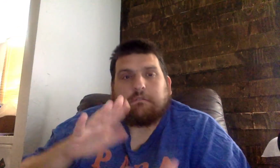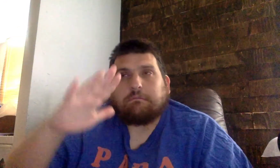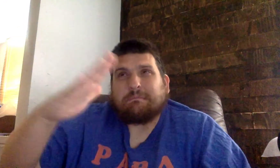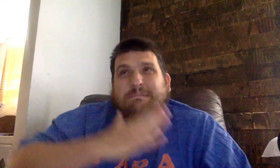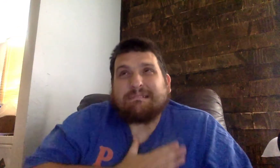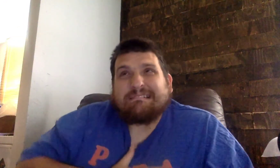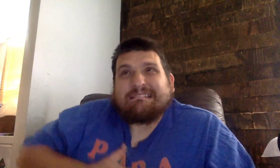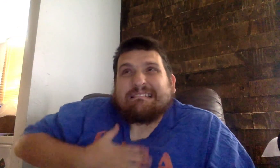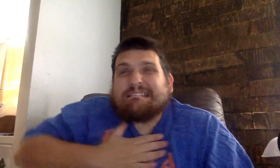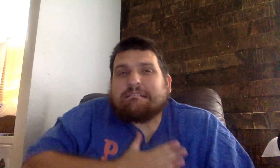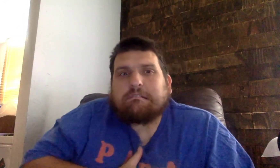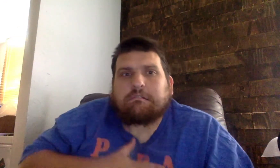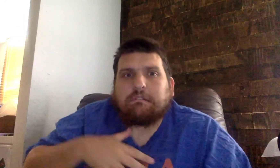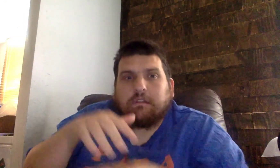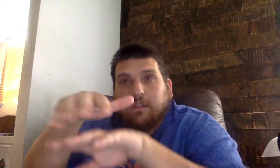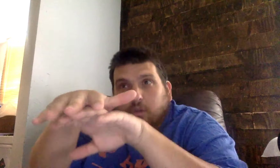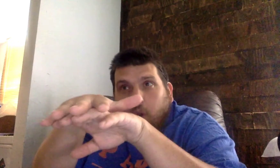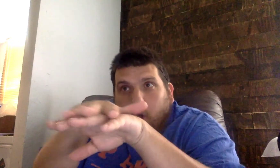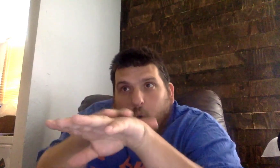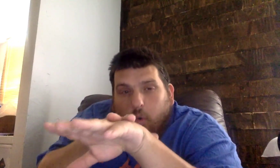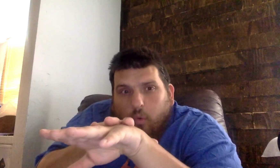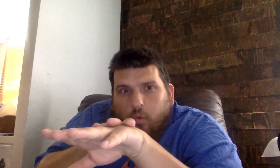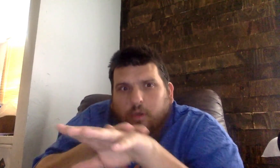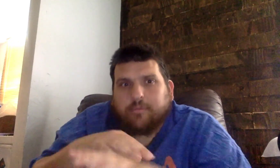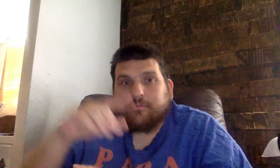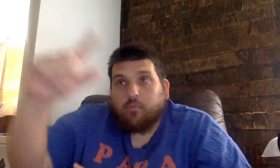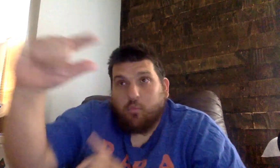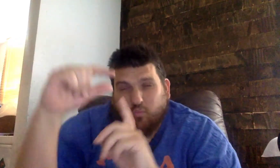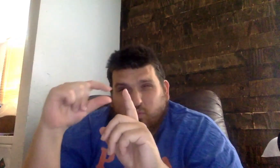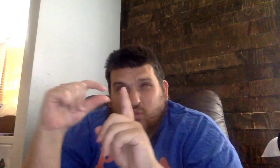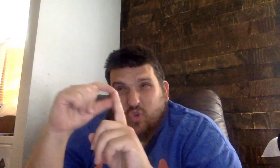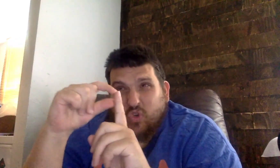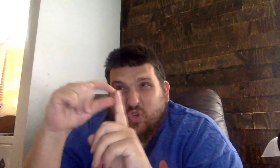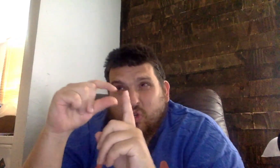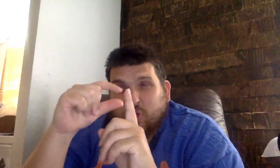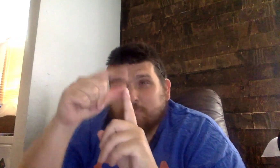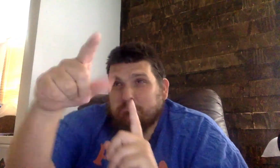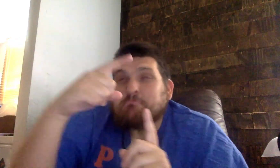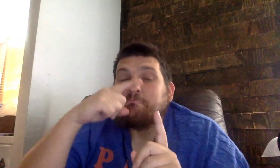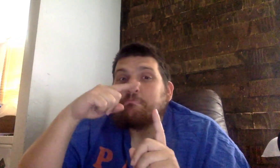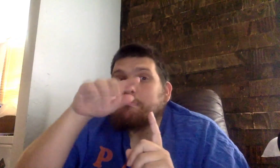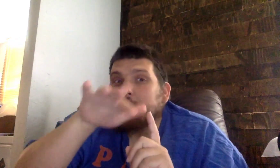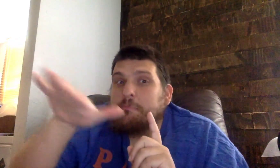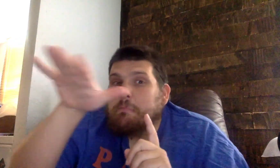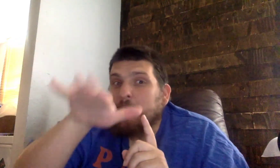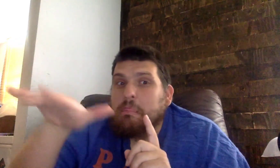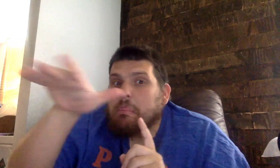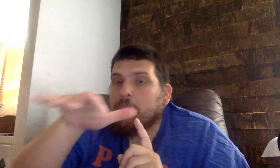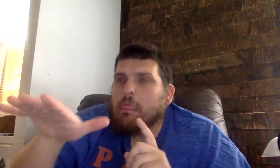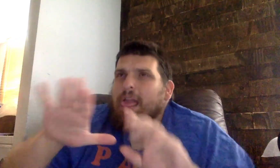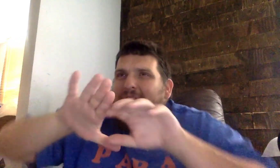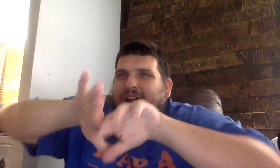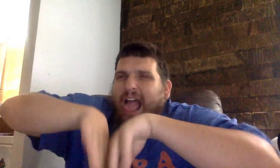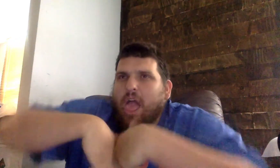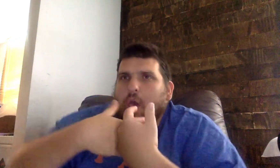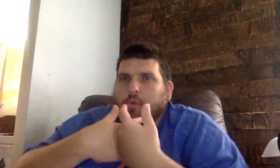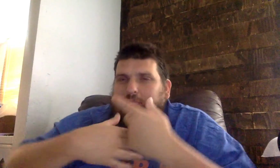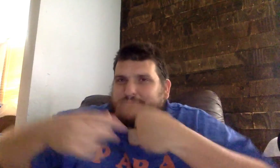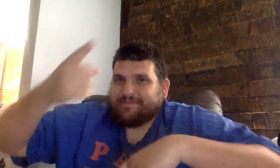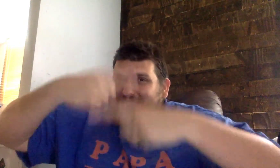Again, please, slow, word. Would you mind finger spelling?